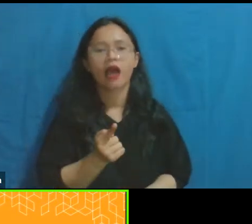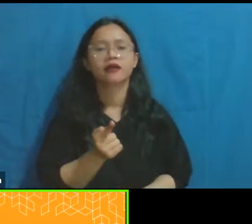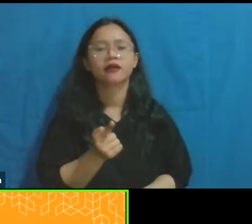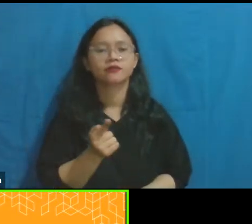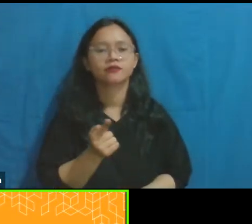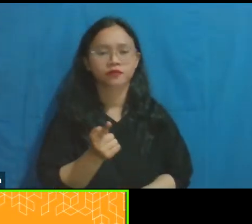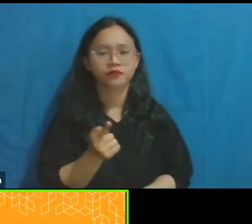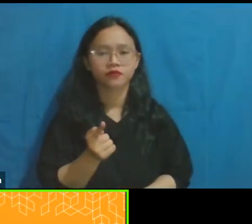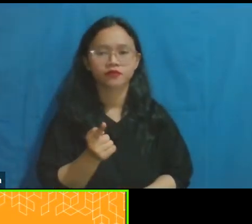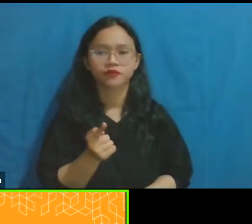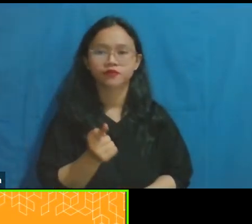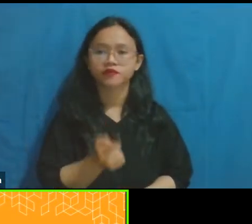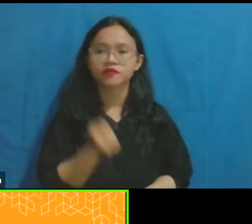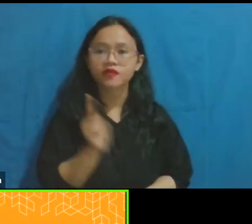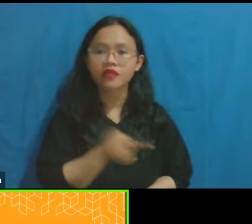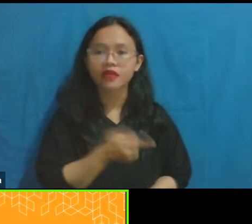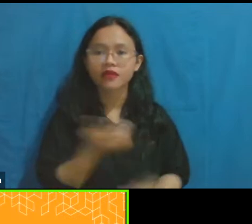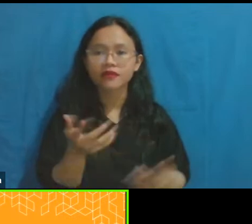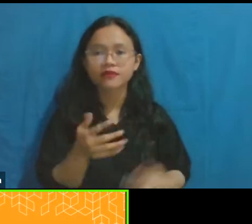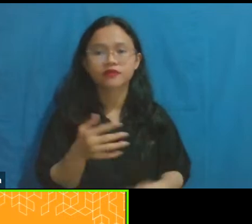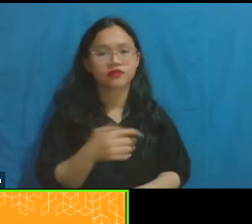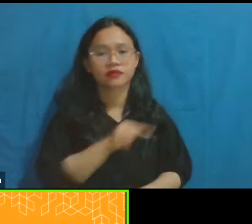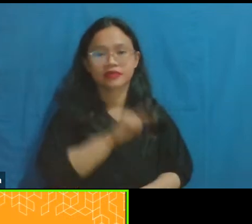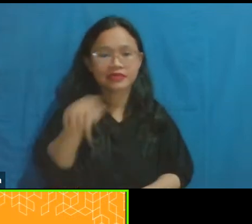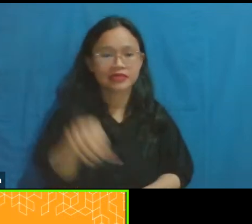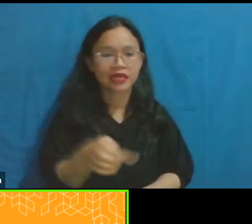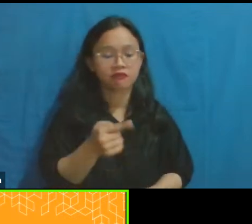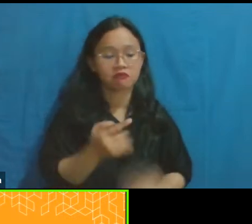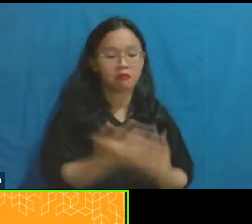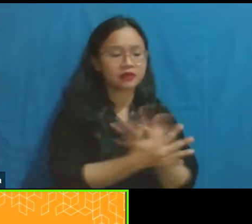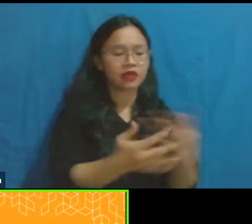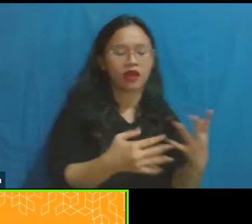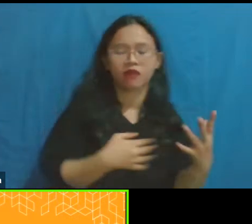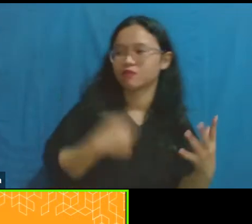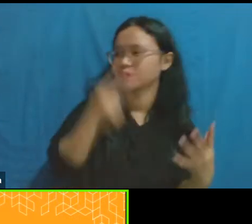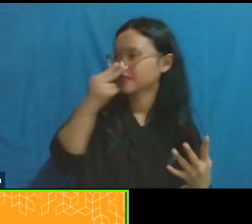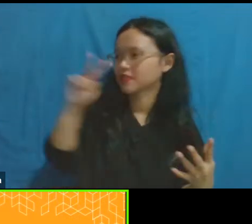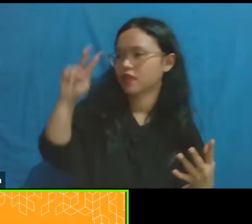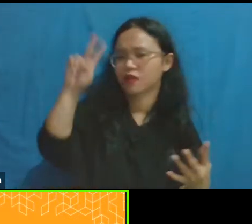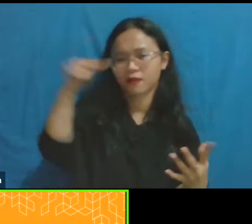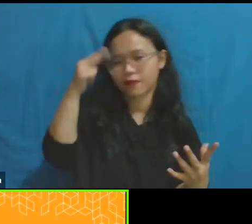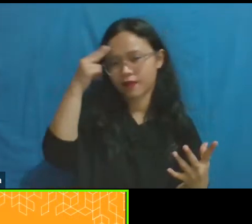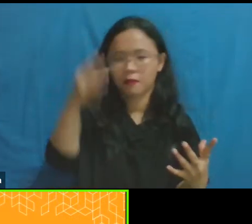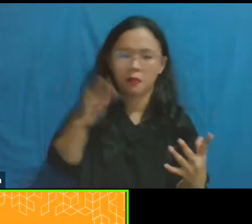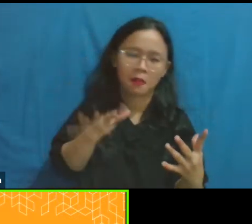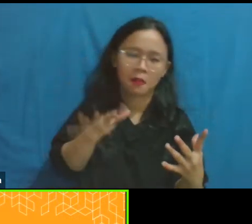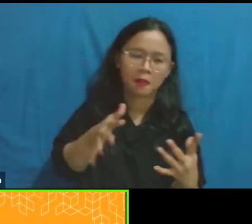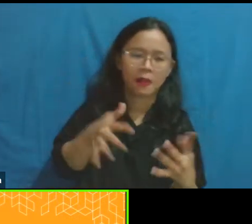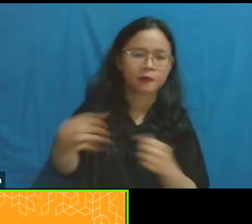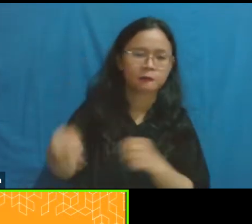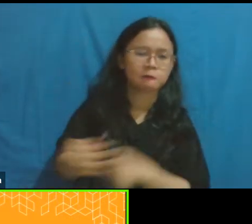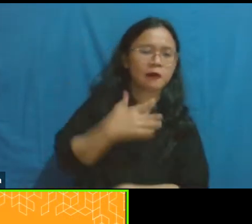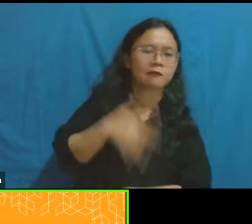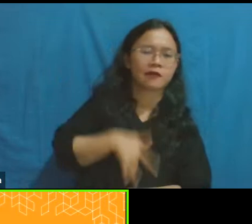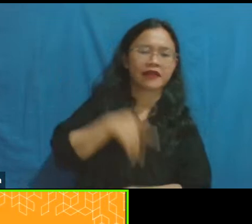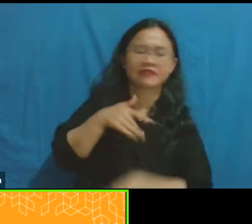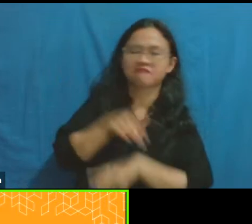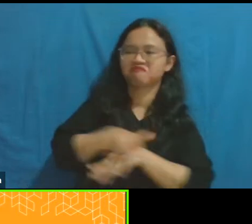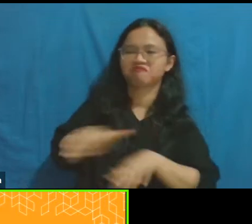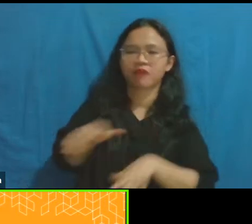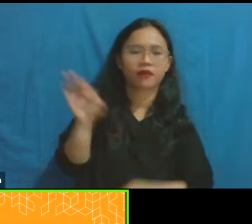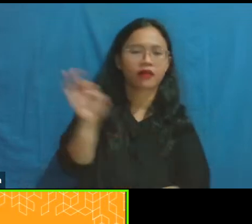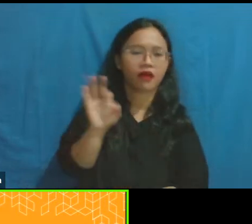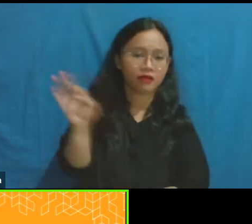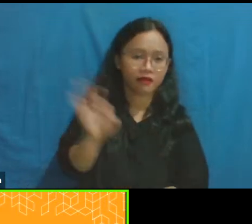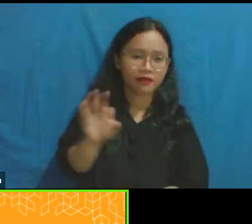safe. Um, but however, from your presentation and also from Ian's presentations, I